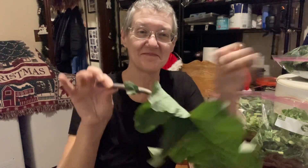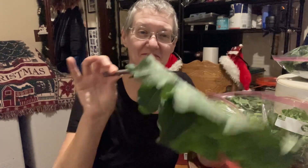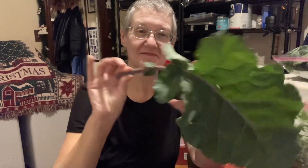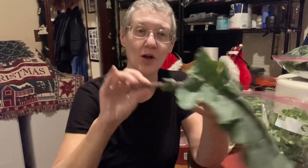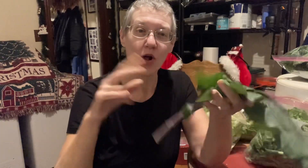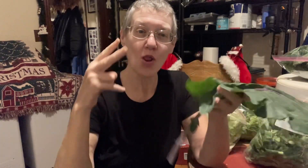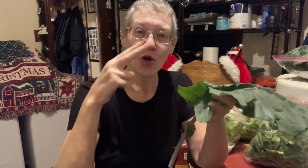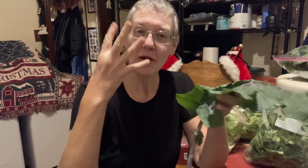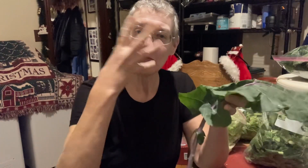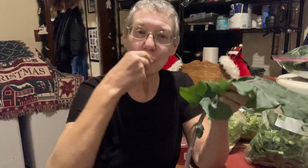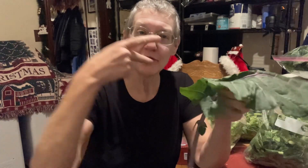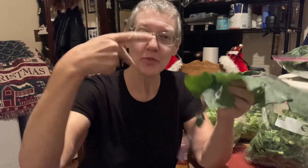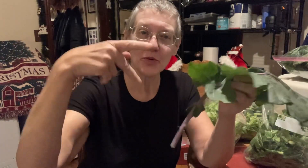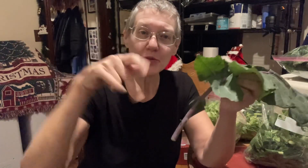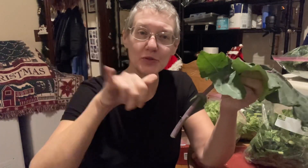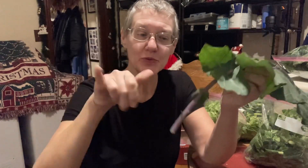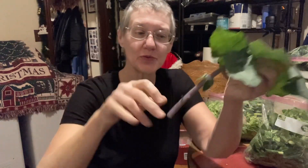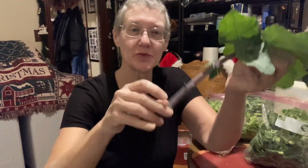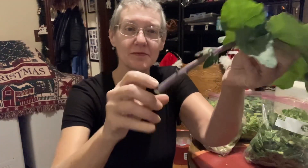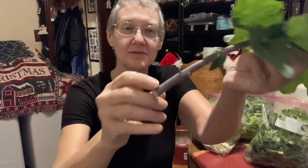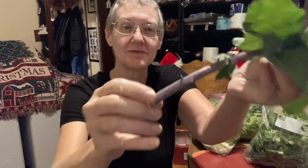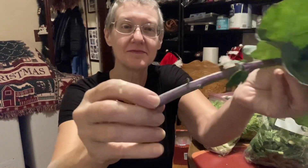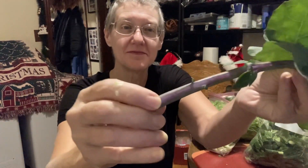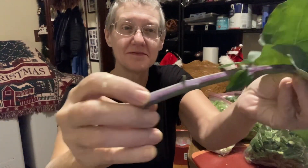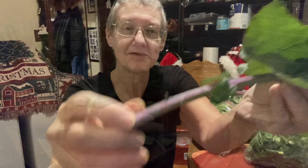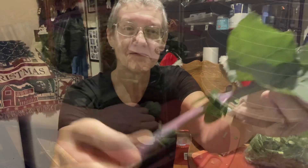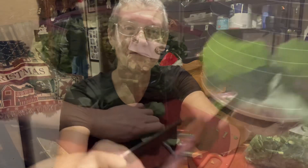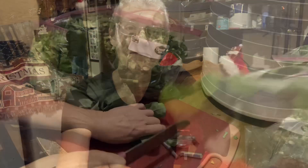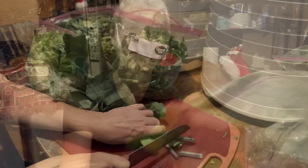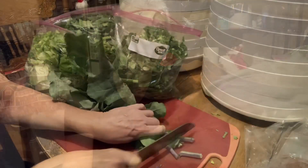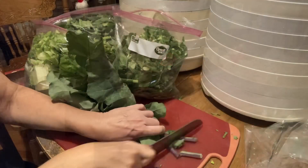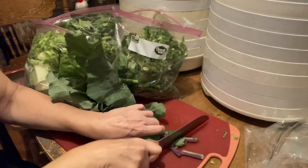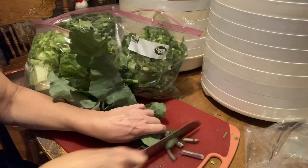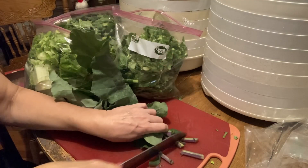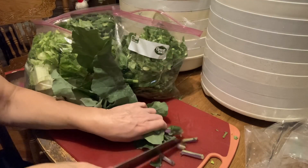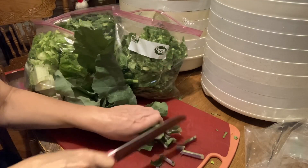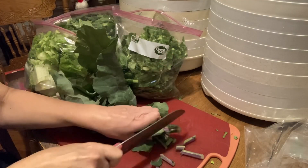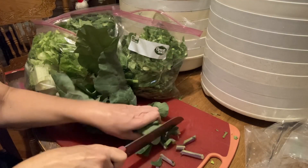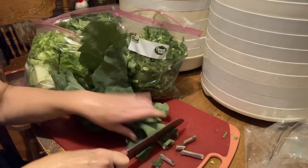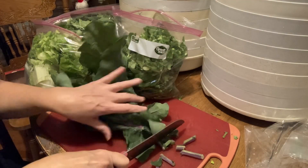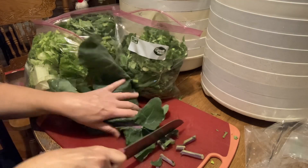Look at this beautiful purple stem.